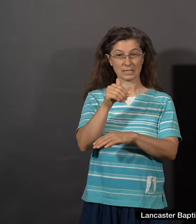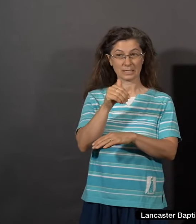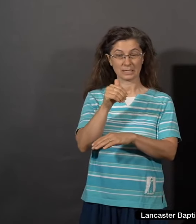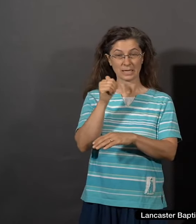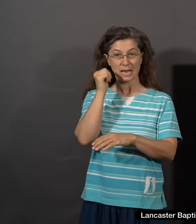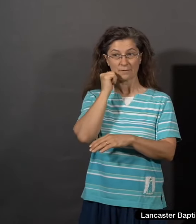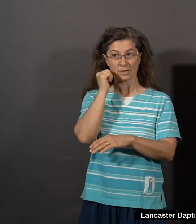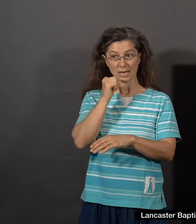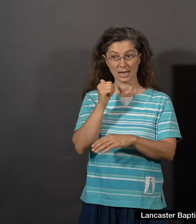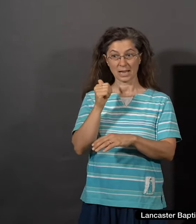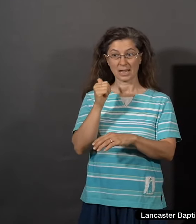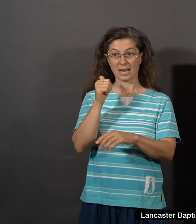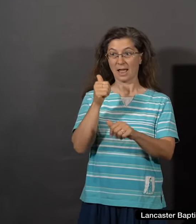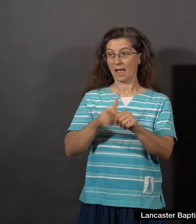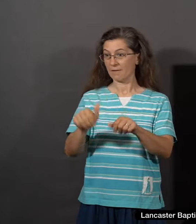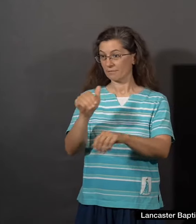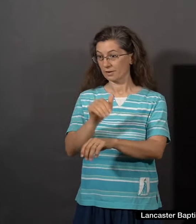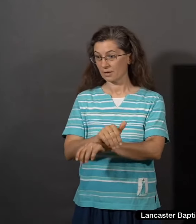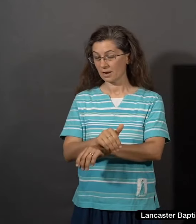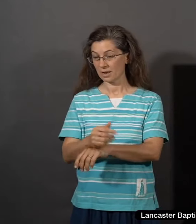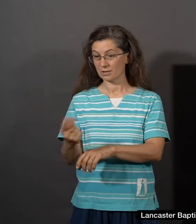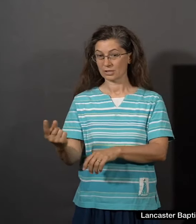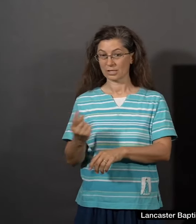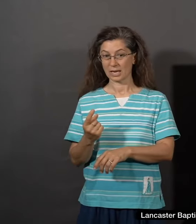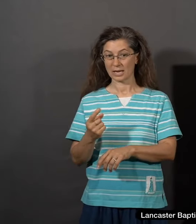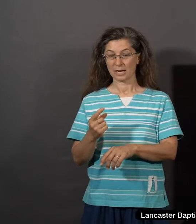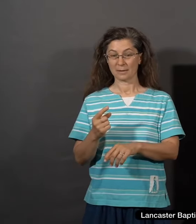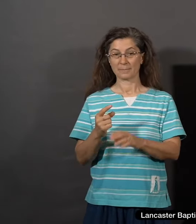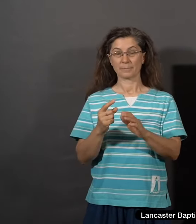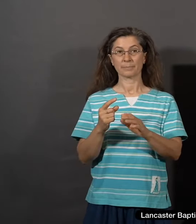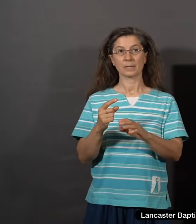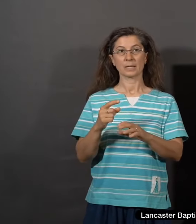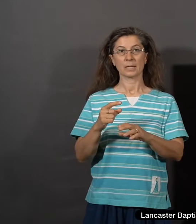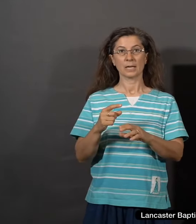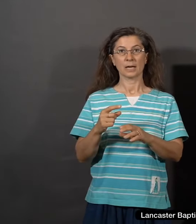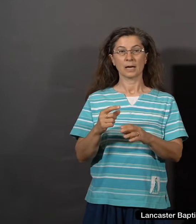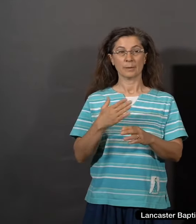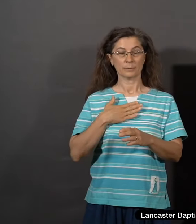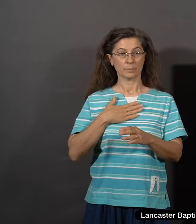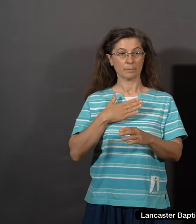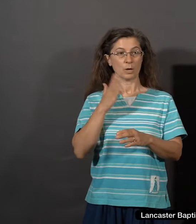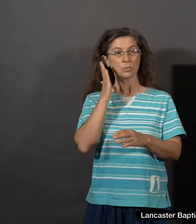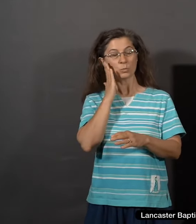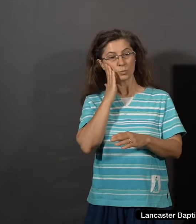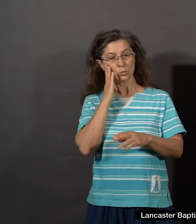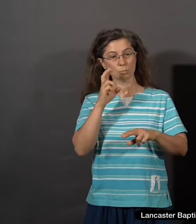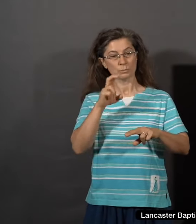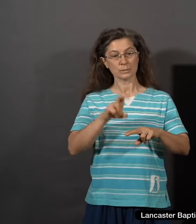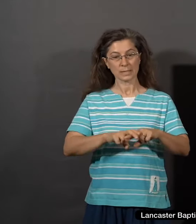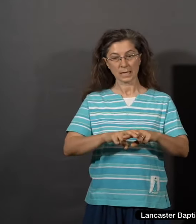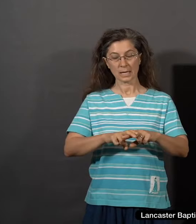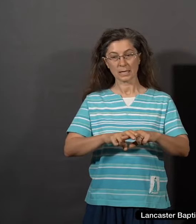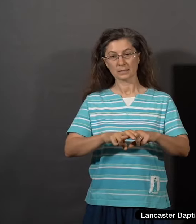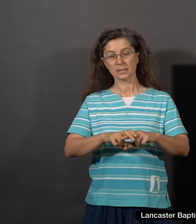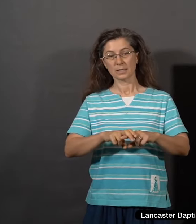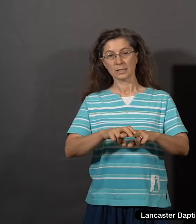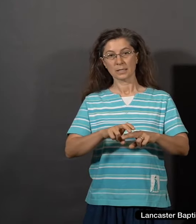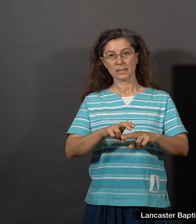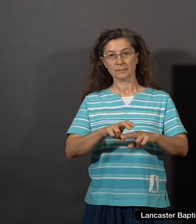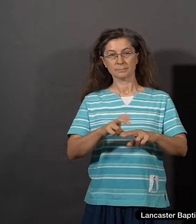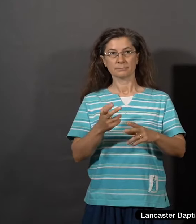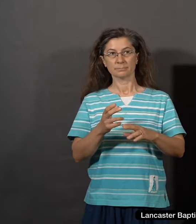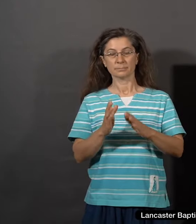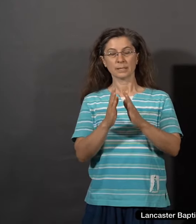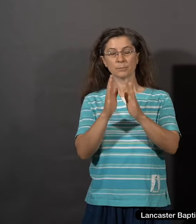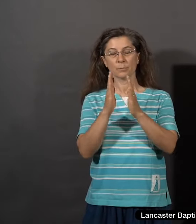twelfth grade she sat at my took my bed and talked with me about the day and had prayer with me and so i hope that you all had a